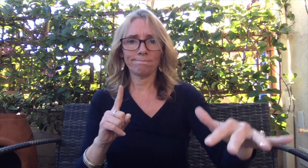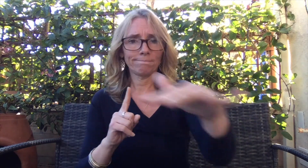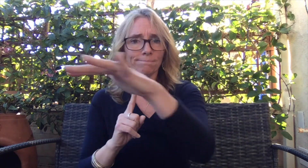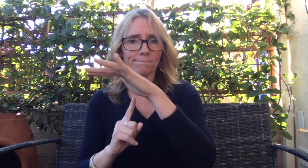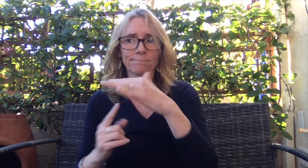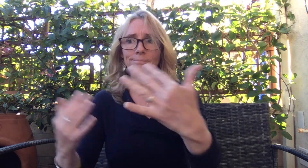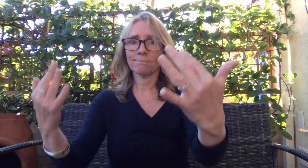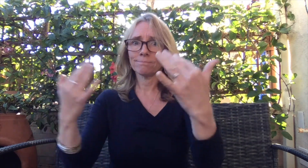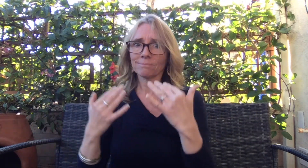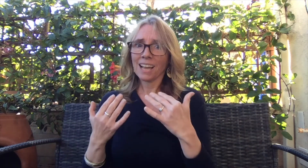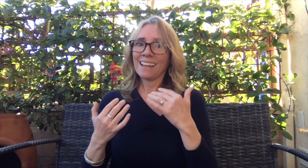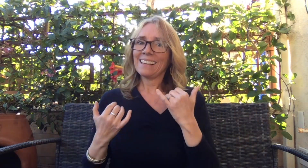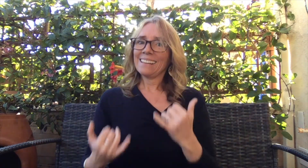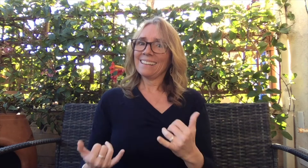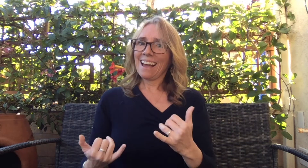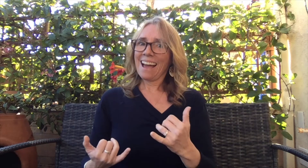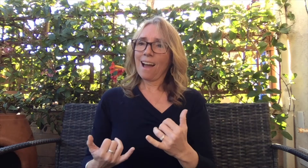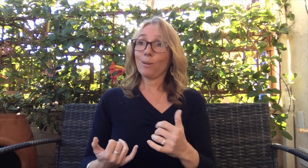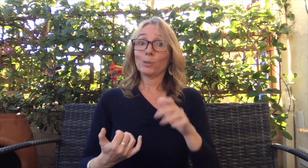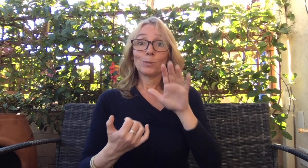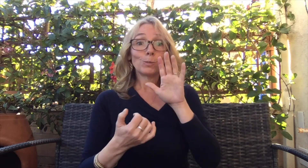there's that cultural understanding.